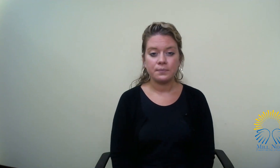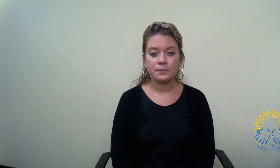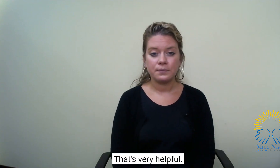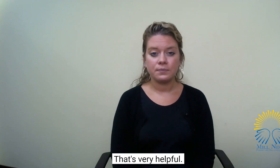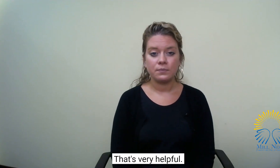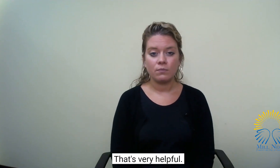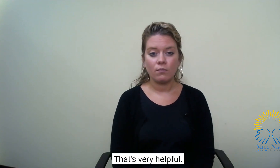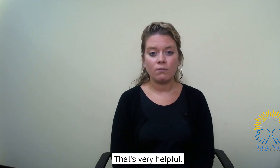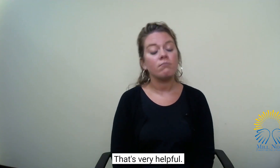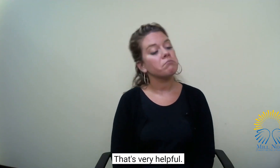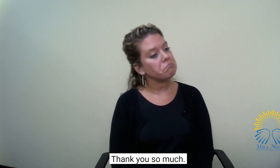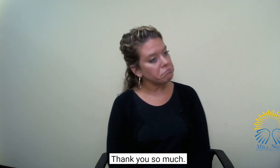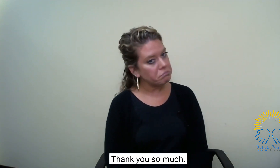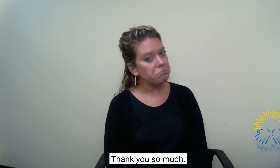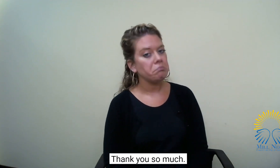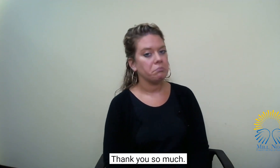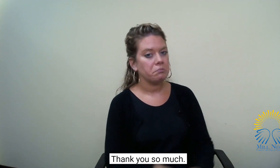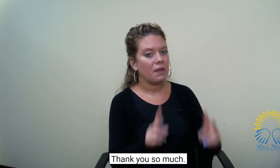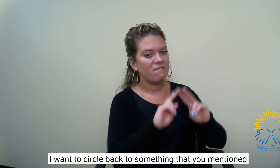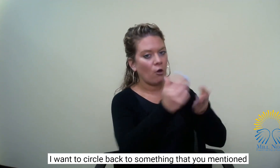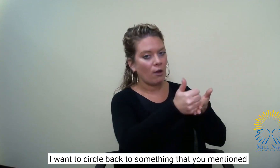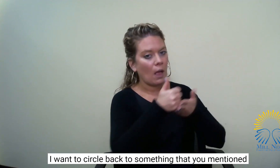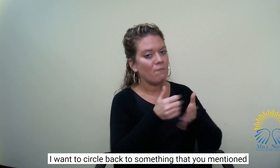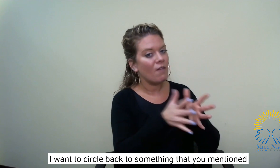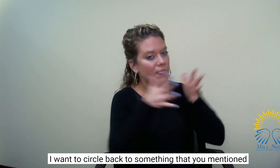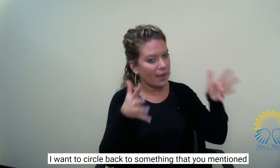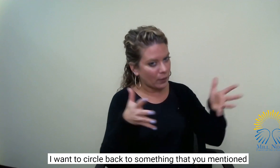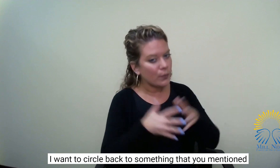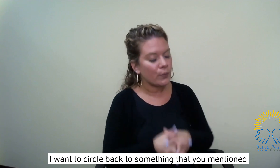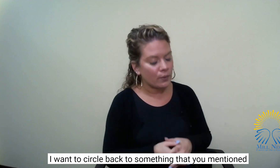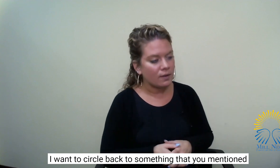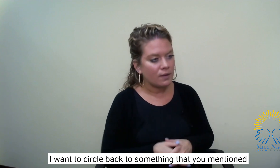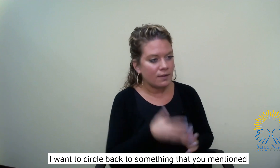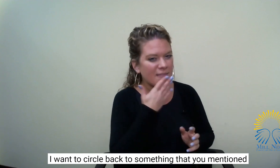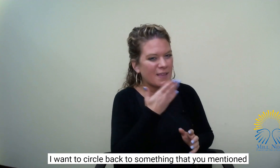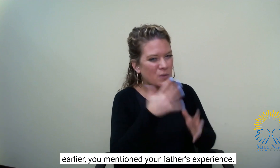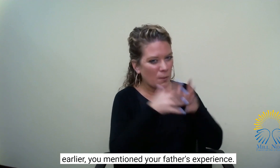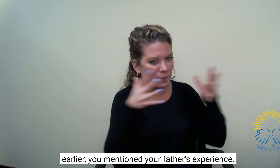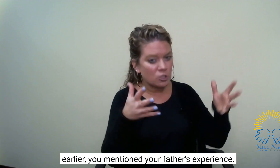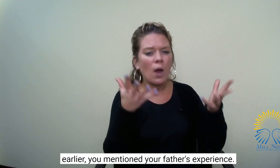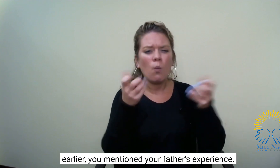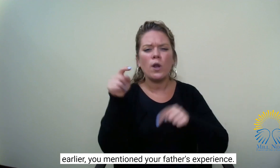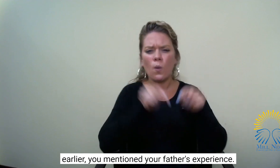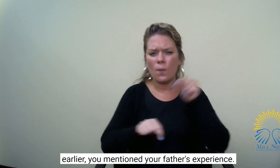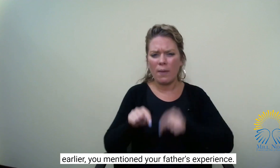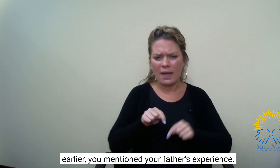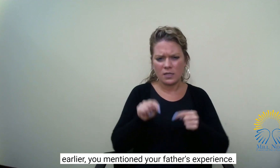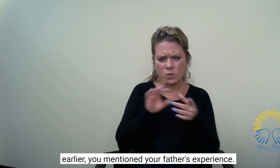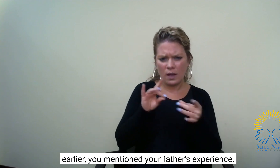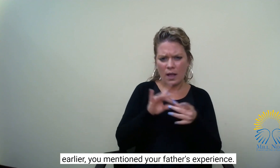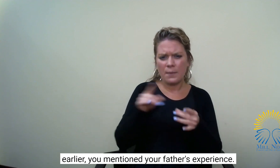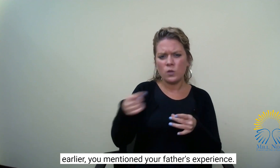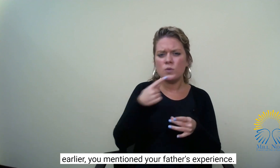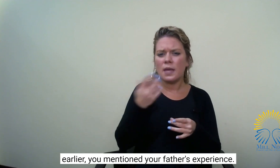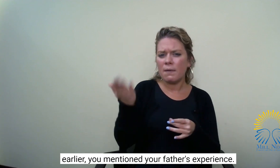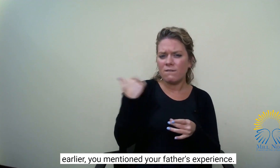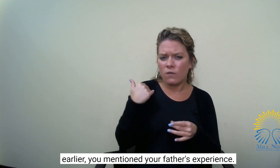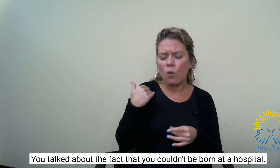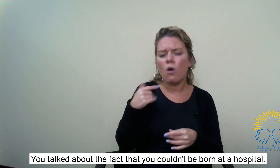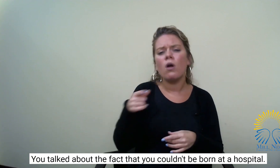That's very helpful. Thank you so much. I want to circle back to something that you mentioned earlier. You mentioned your father's experience. You talked about